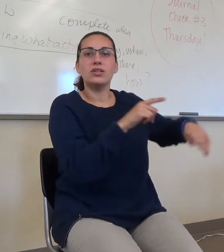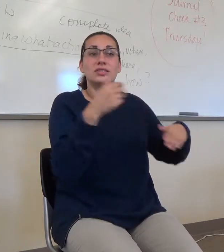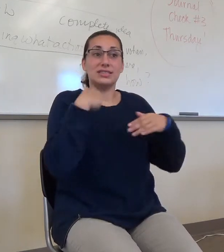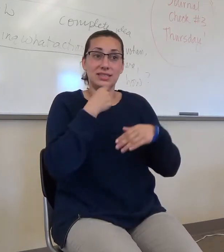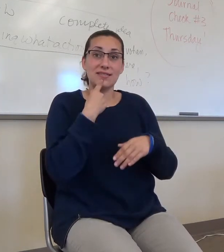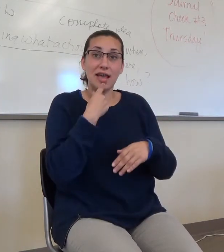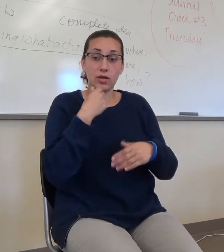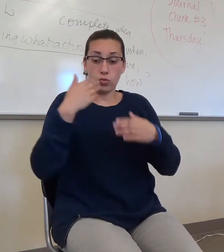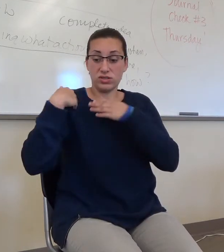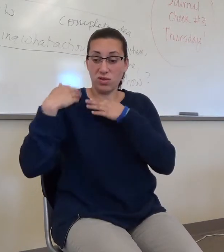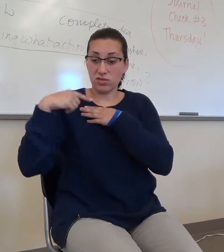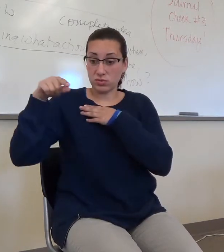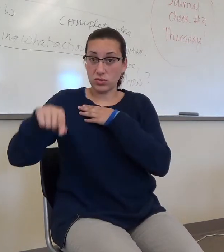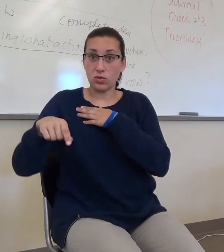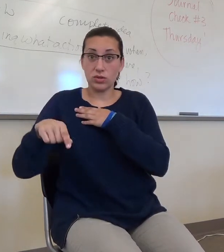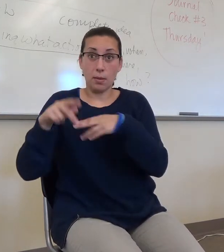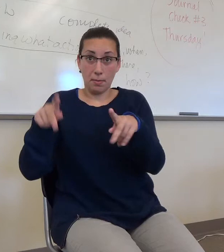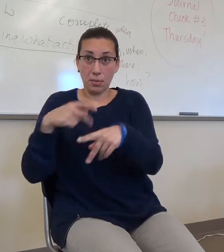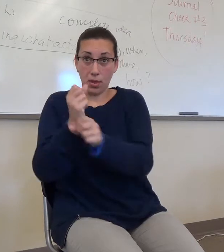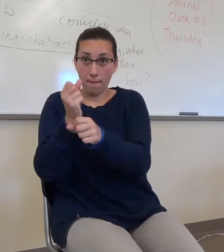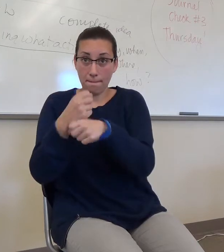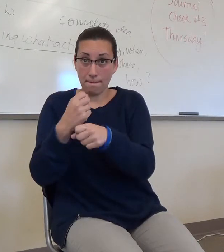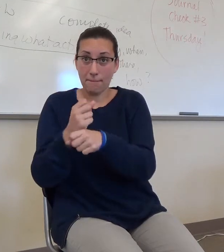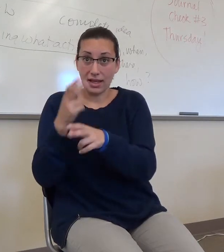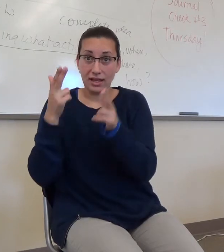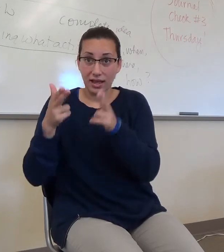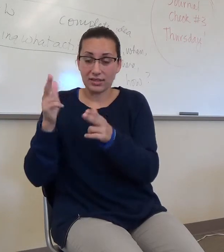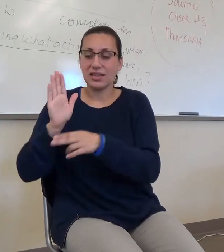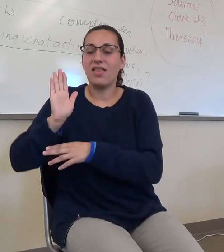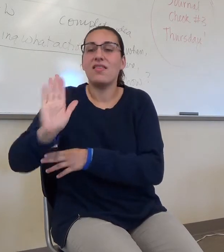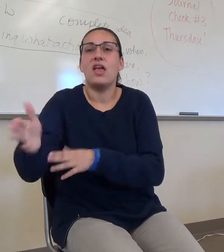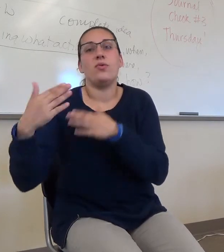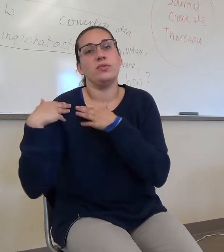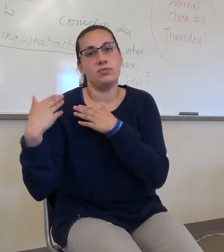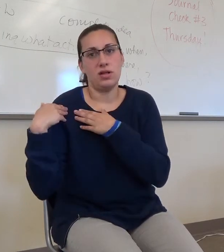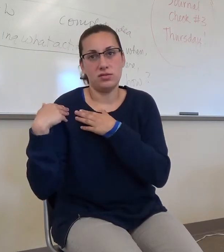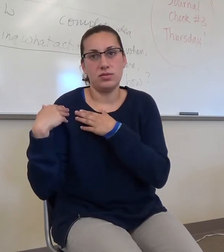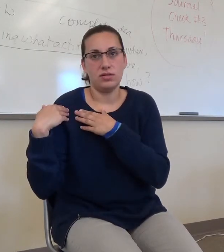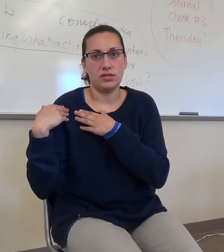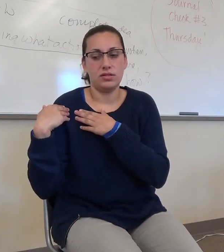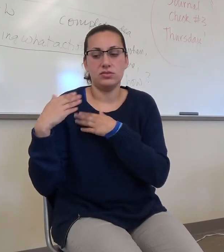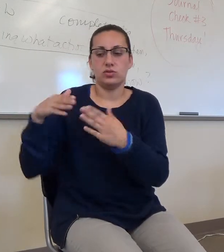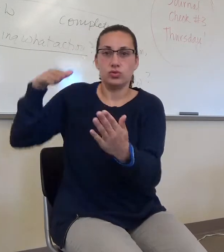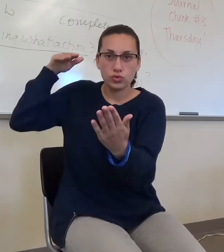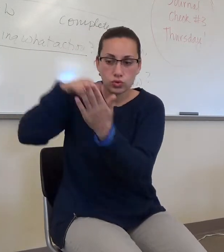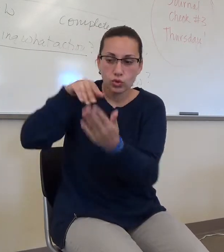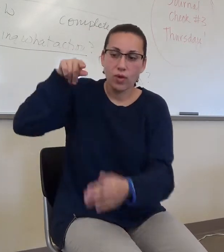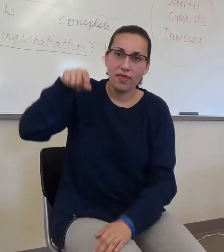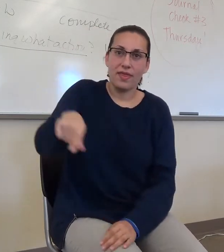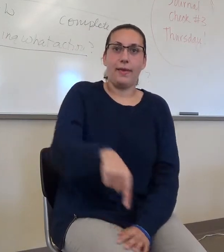gun manufacturers' fault. Okay, and this, remember, this needs to be a capital letter.